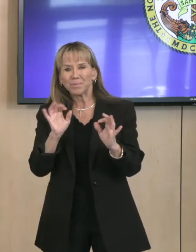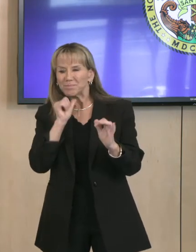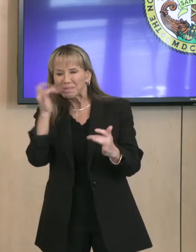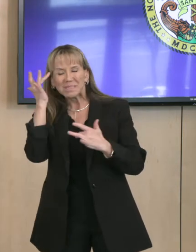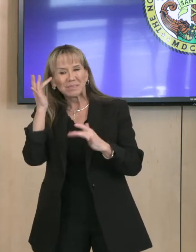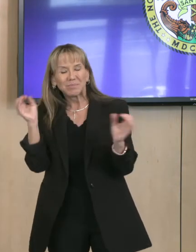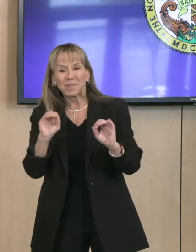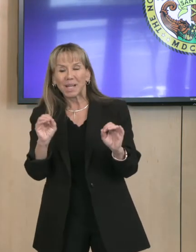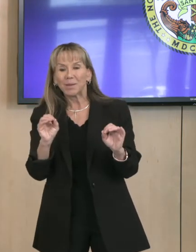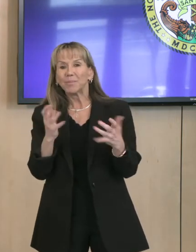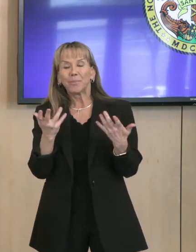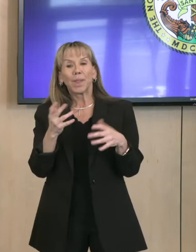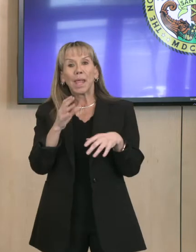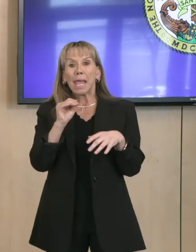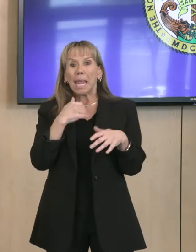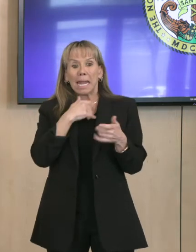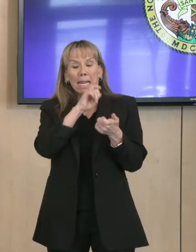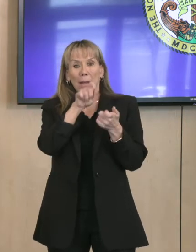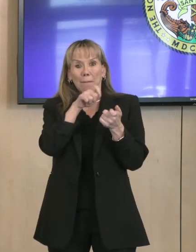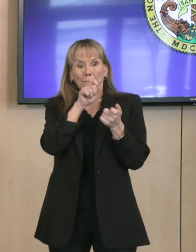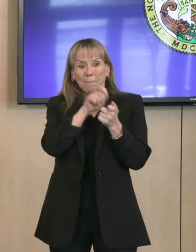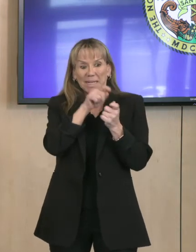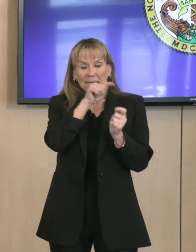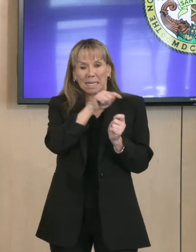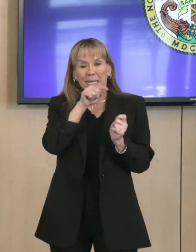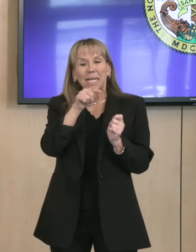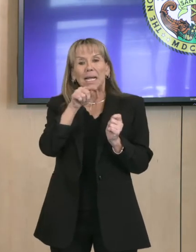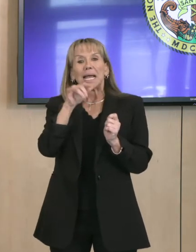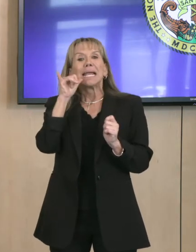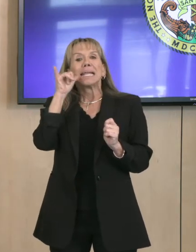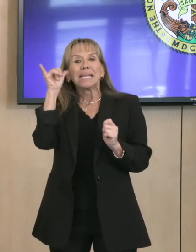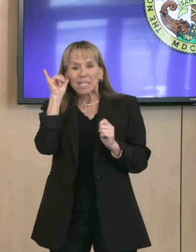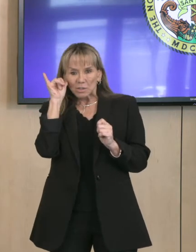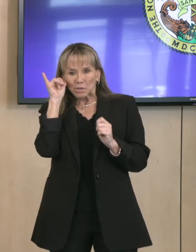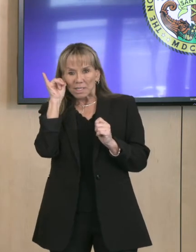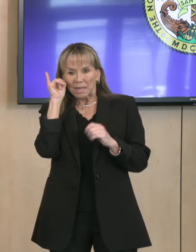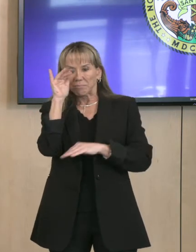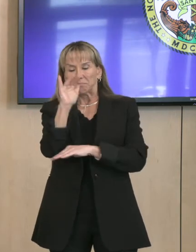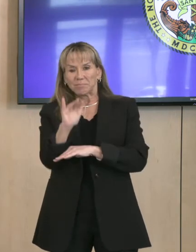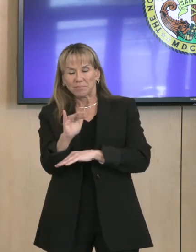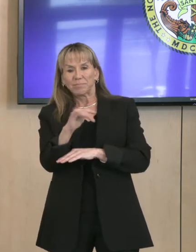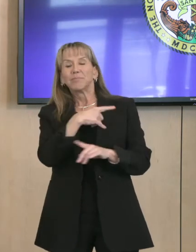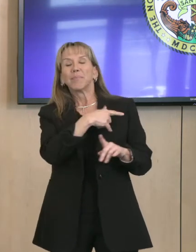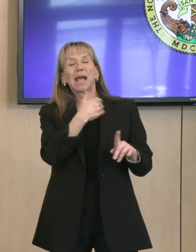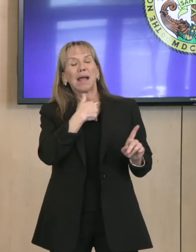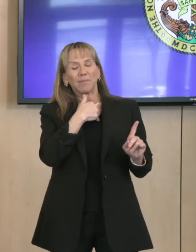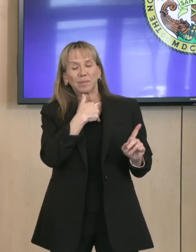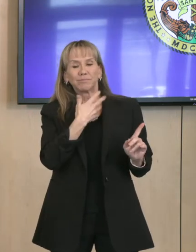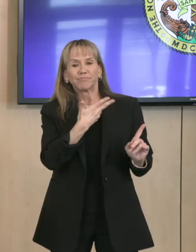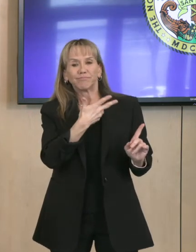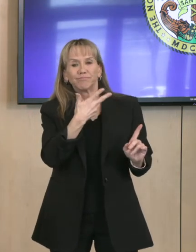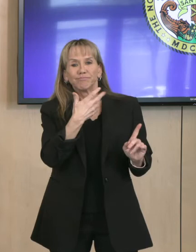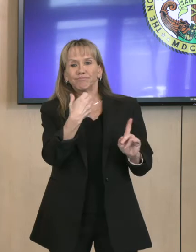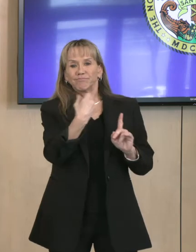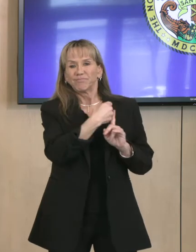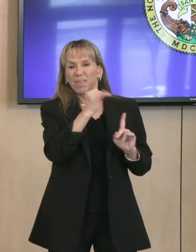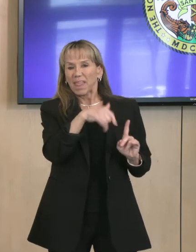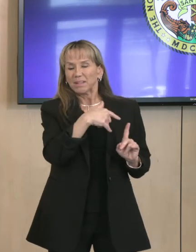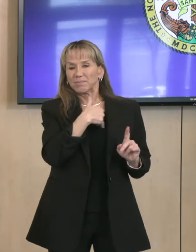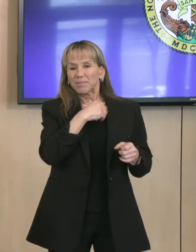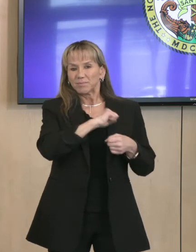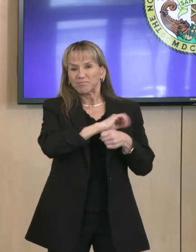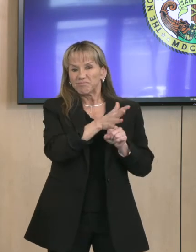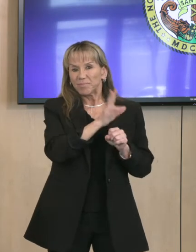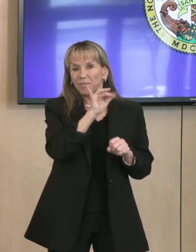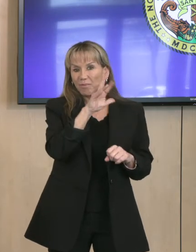individuals who were identified late yesterday as specifically having the virus, which we have briefed you on today.